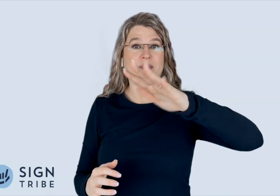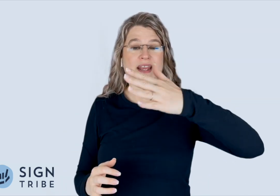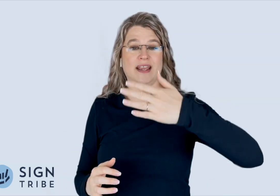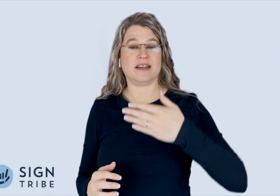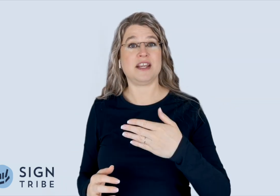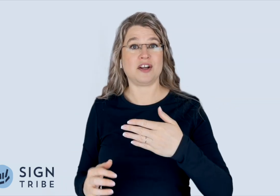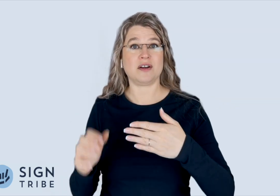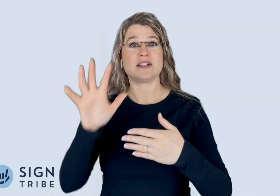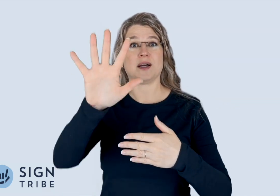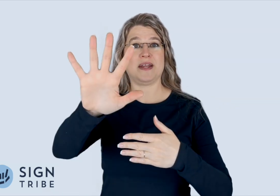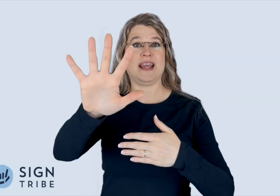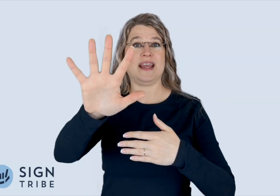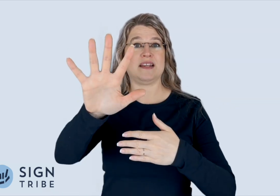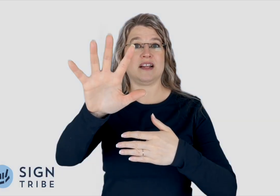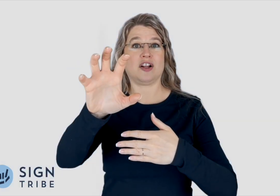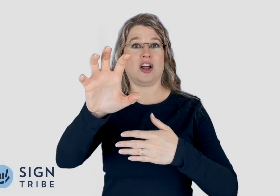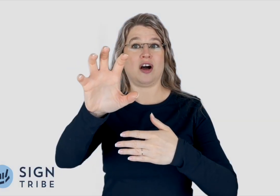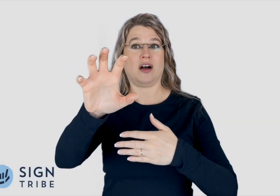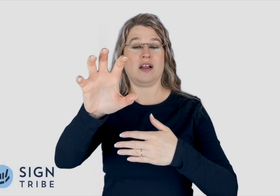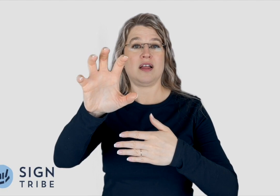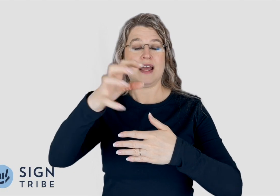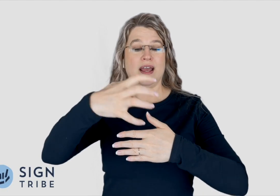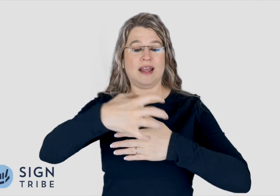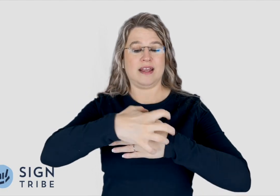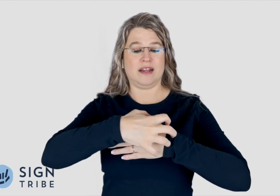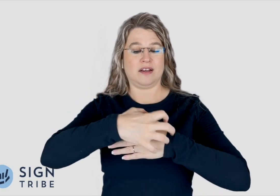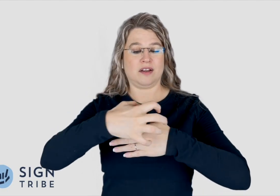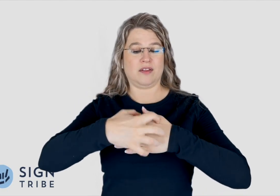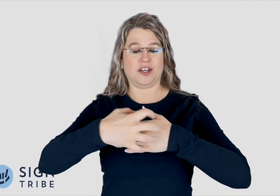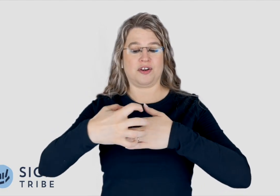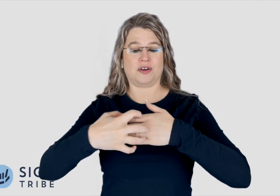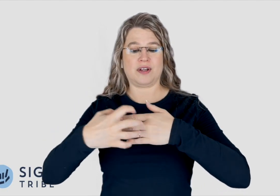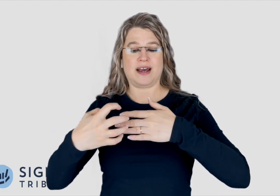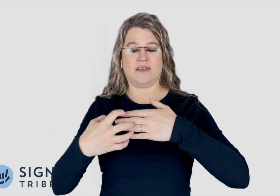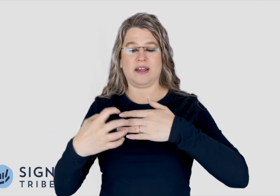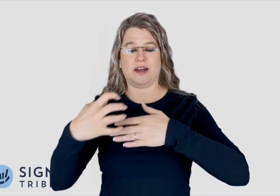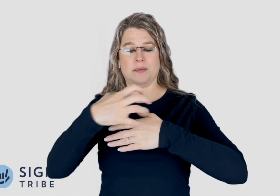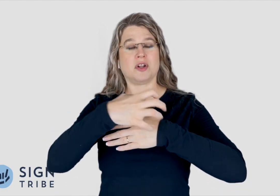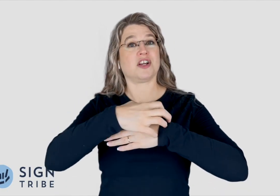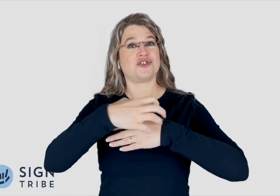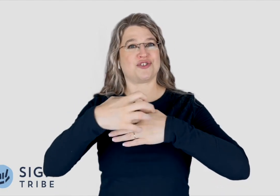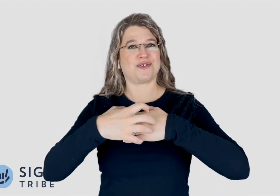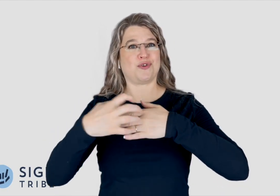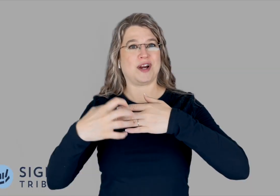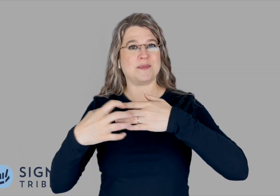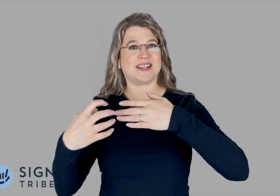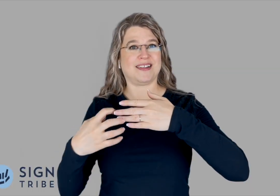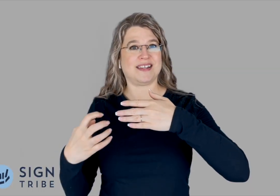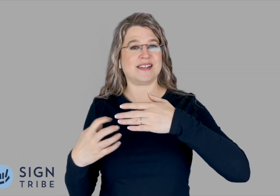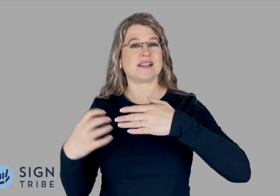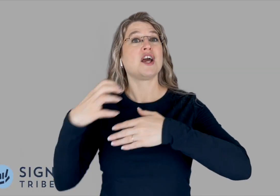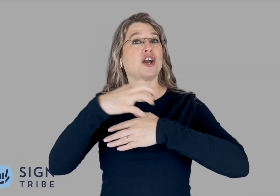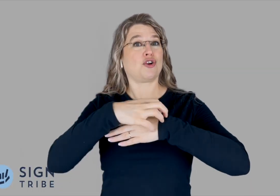hand here, dominant hand and a claw, and then like you're having clusters of grapes like this,